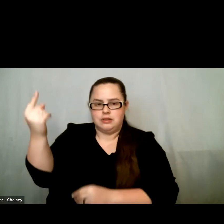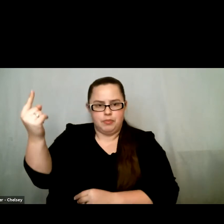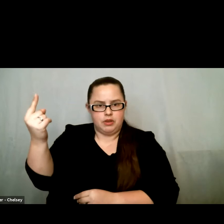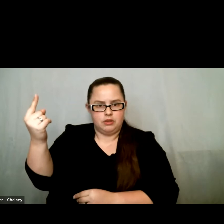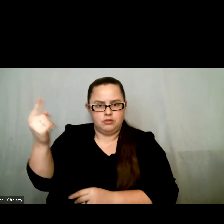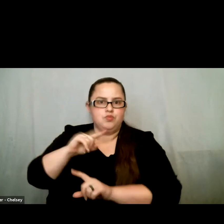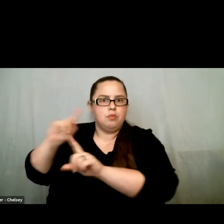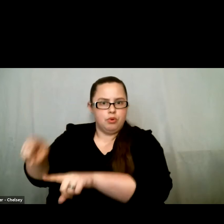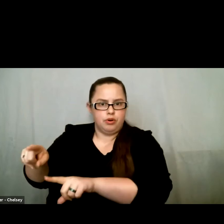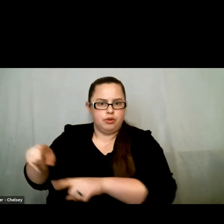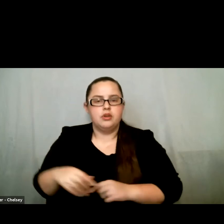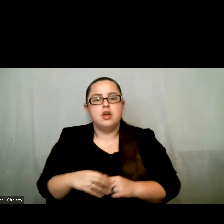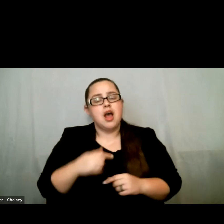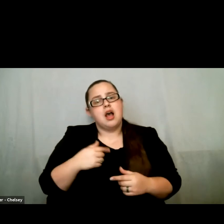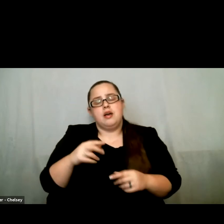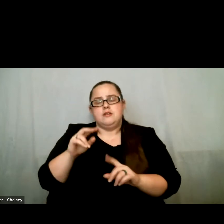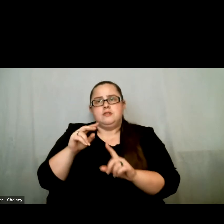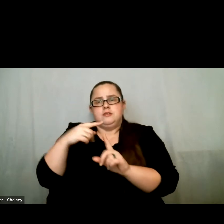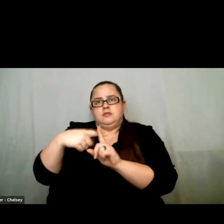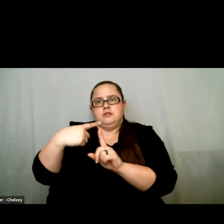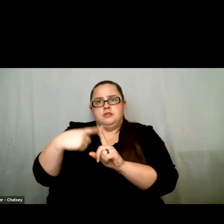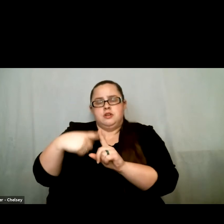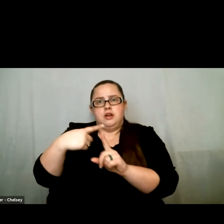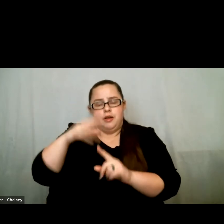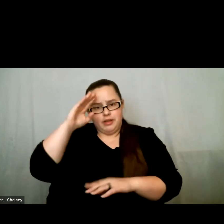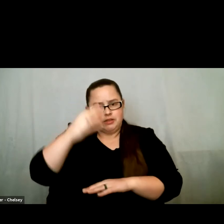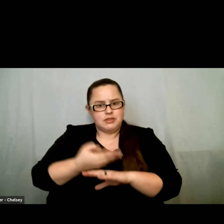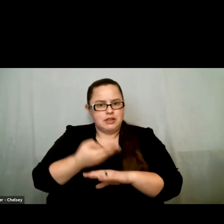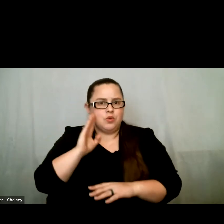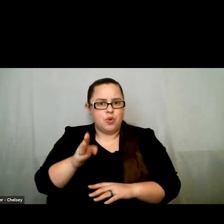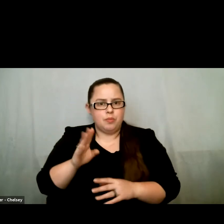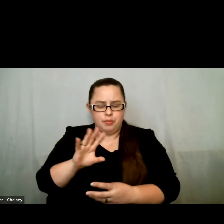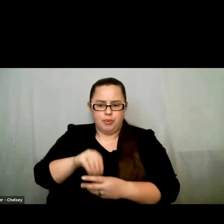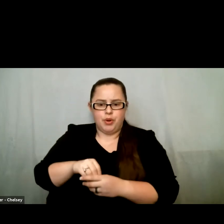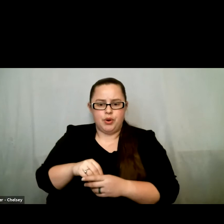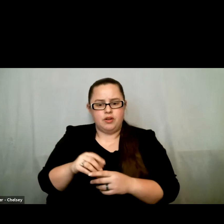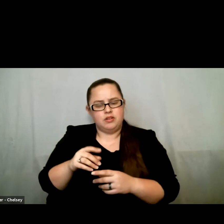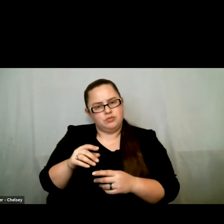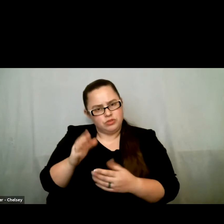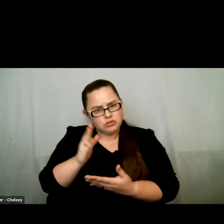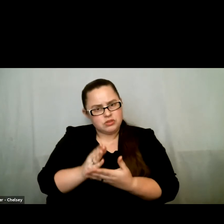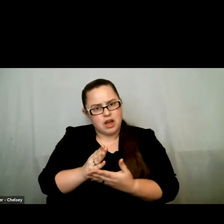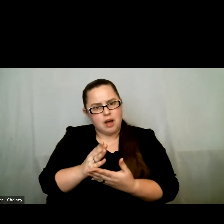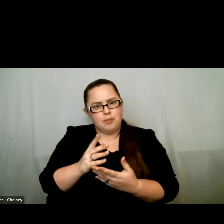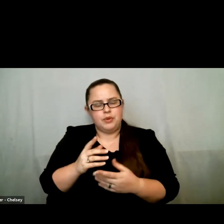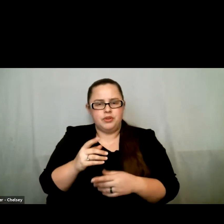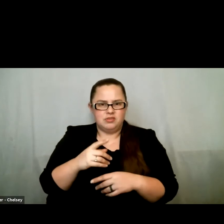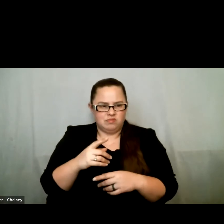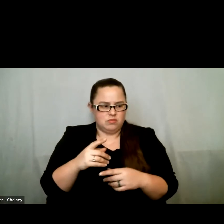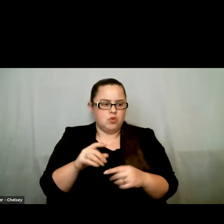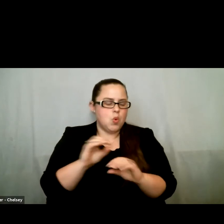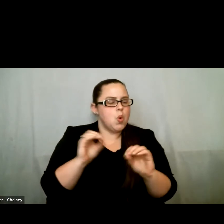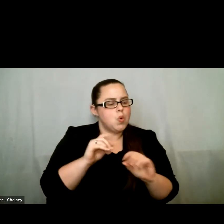that my sons will be a part of a generation that stops the stigma against self-reporting incidents in the Asian community. Asians must change